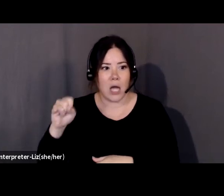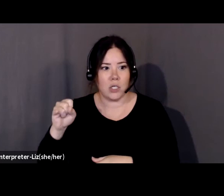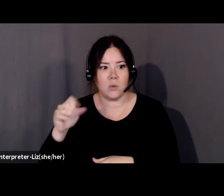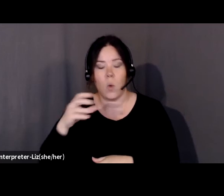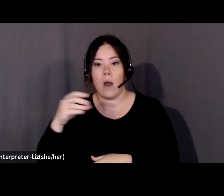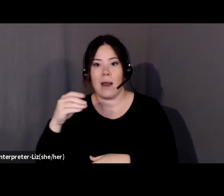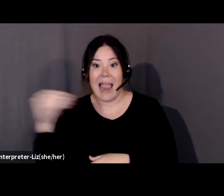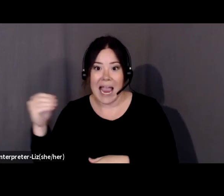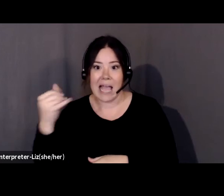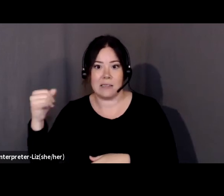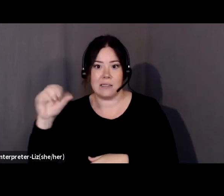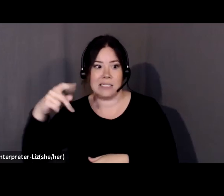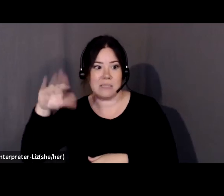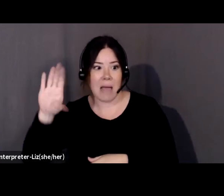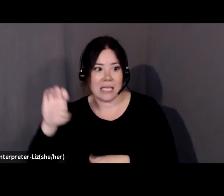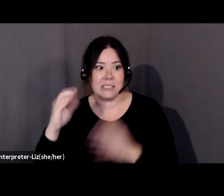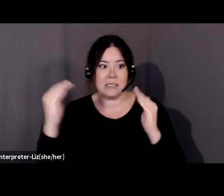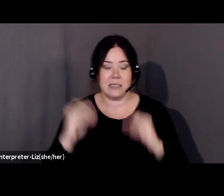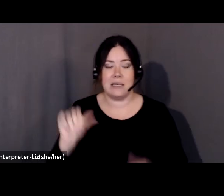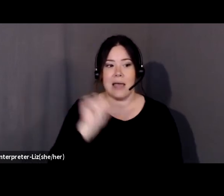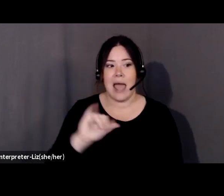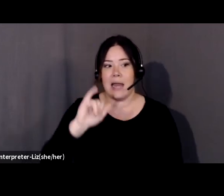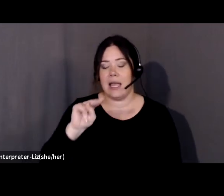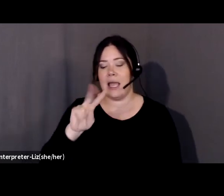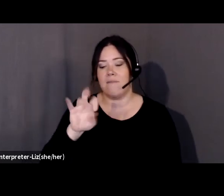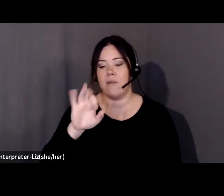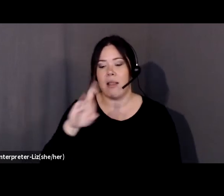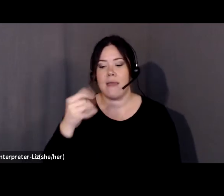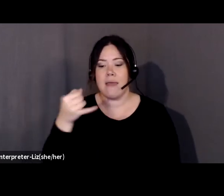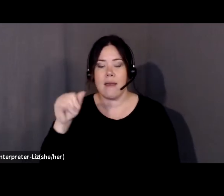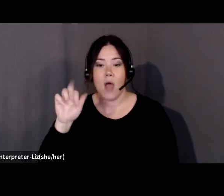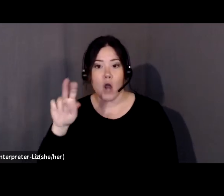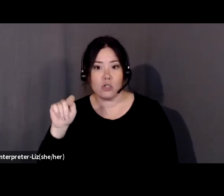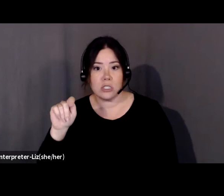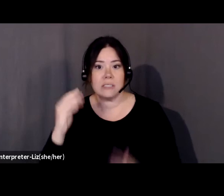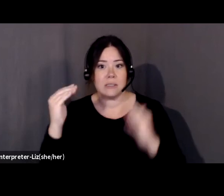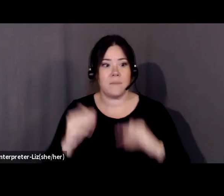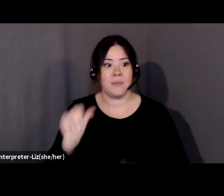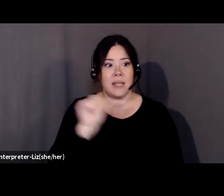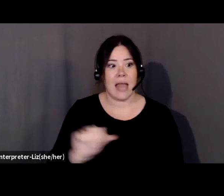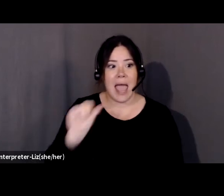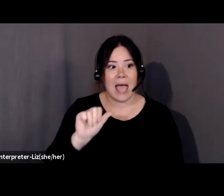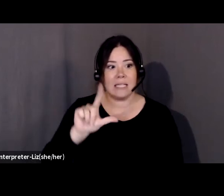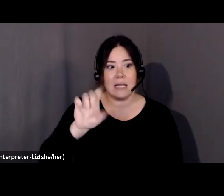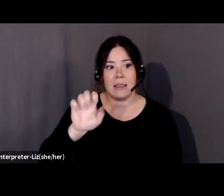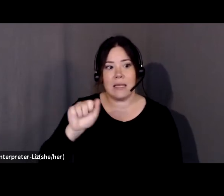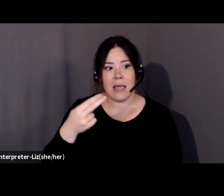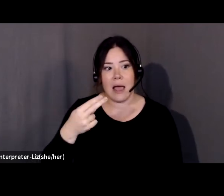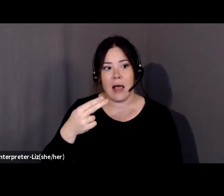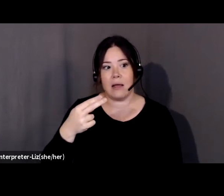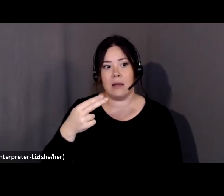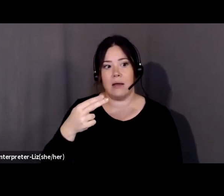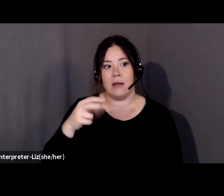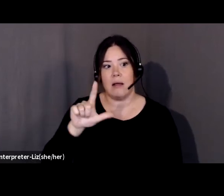crutches_and_spice, at invalid_art, and at Leah Lakshmi Writes are all on people